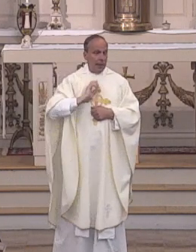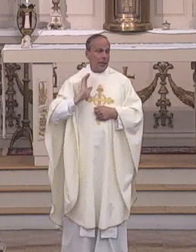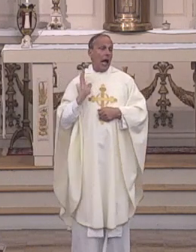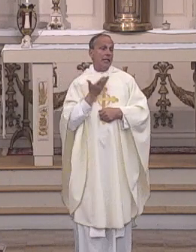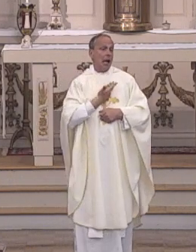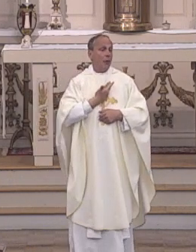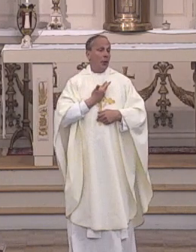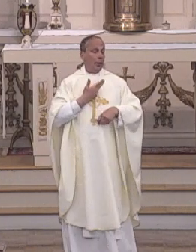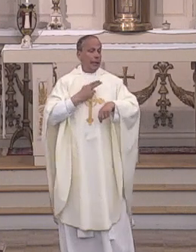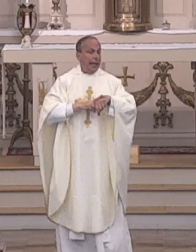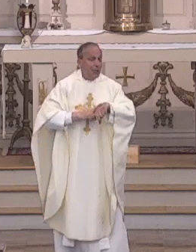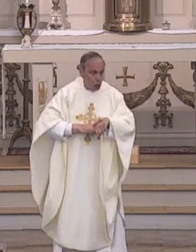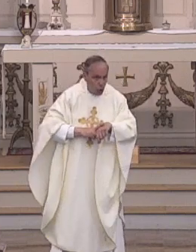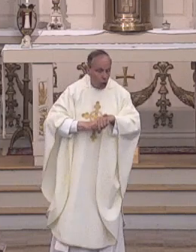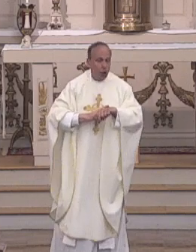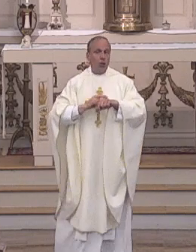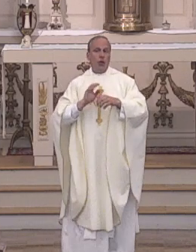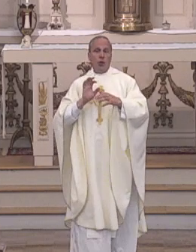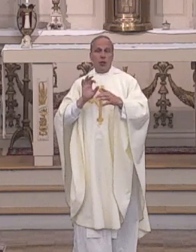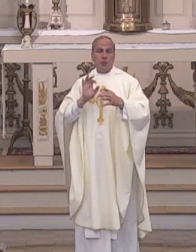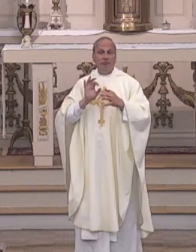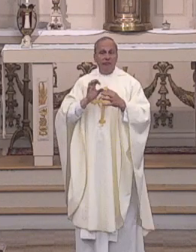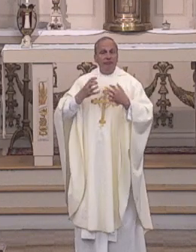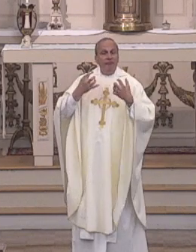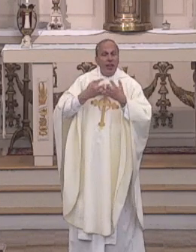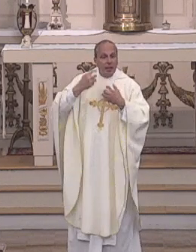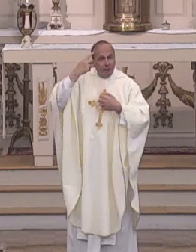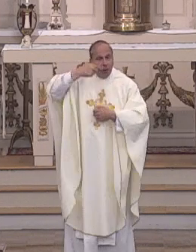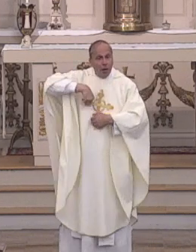And so that is one of the reasons why,